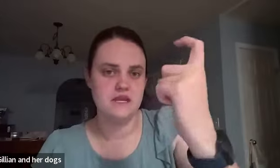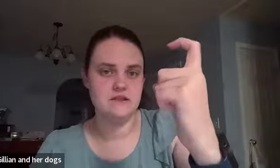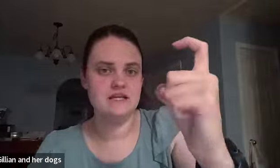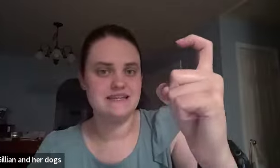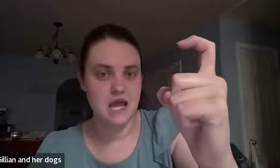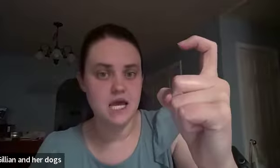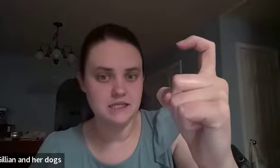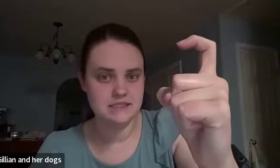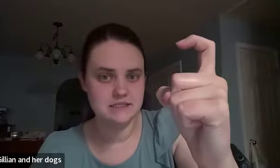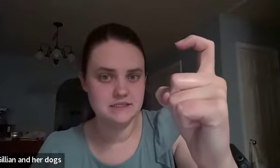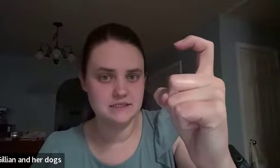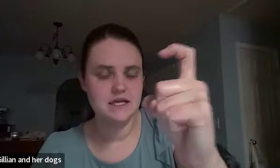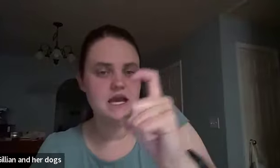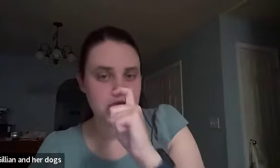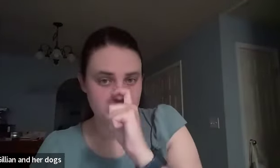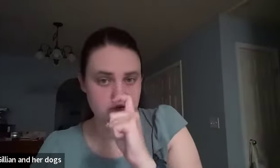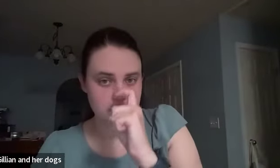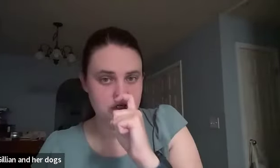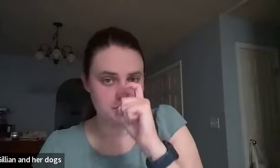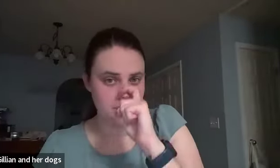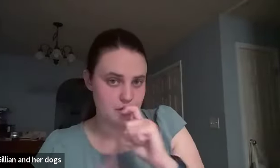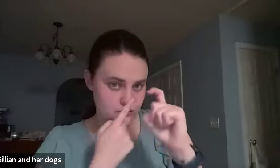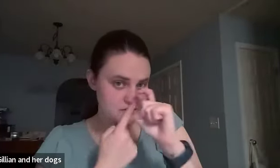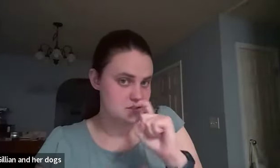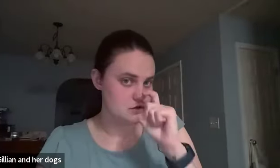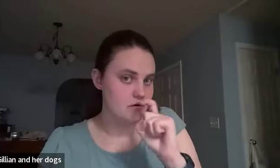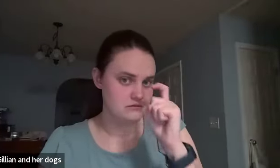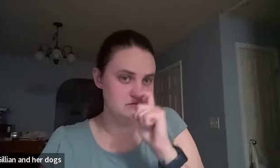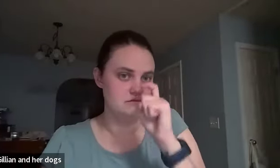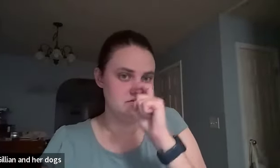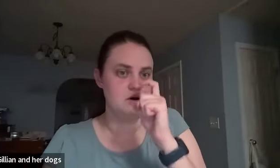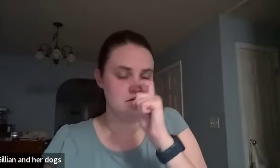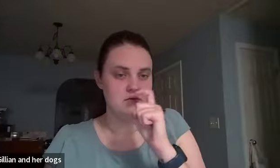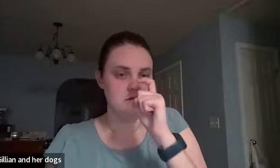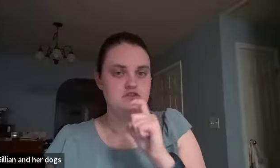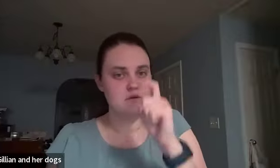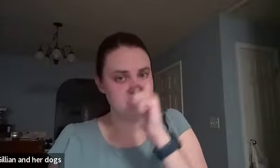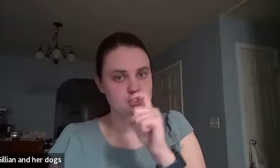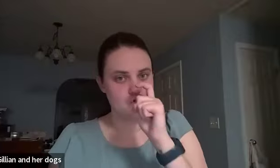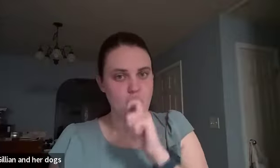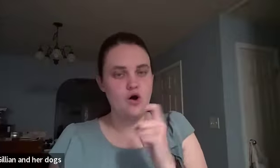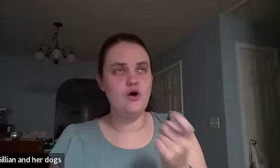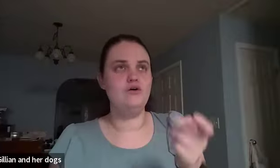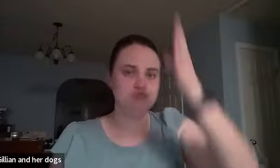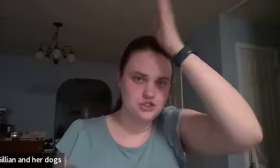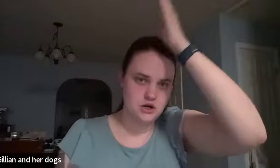threw that in there. It's an X and you brush it on your nose. Doll. Doll. So it'll be doll